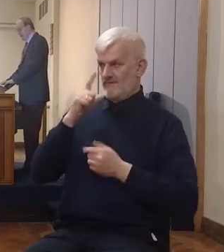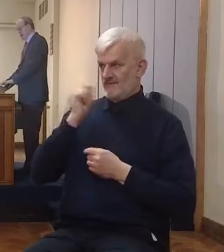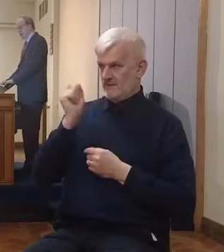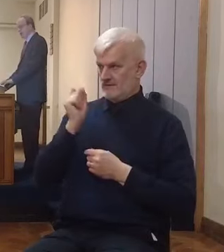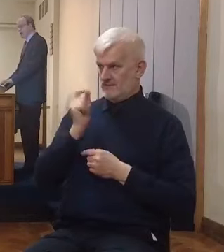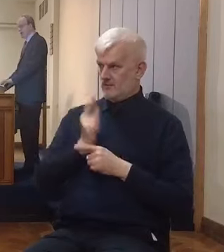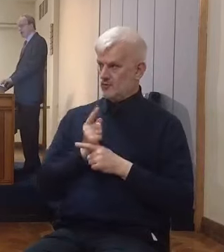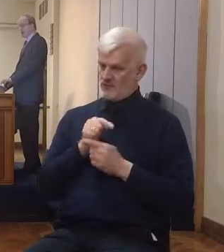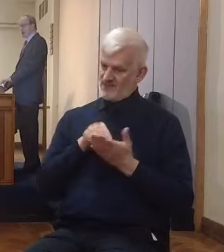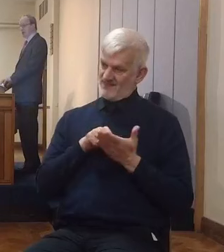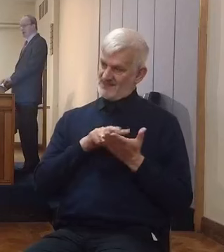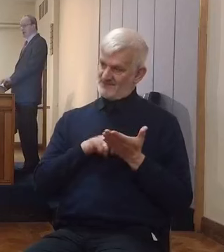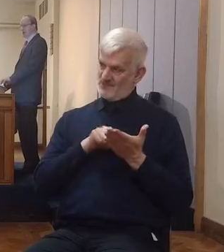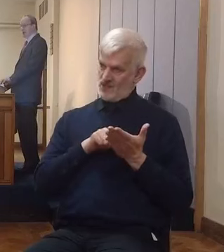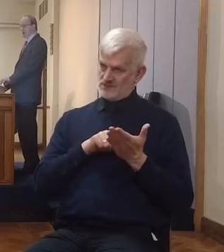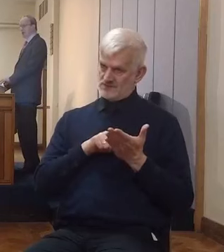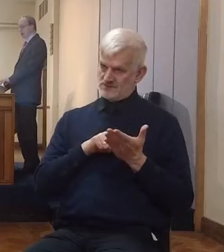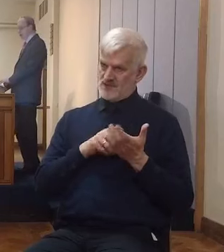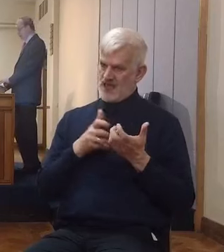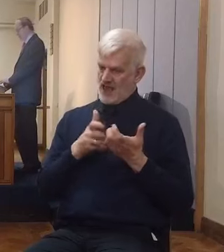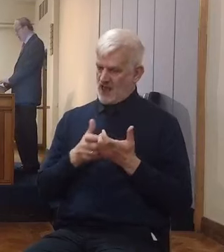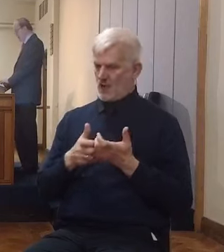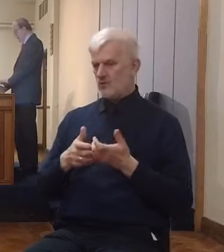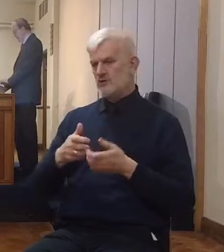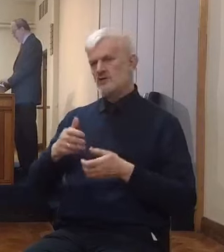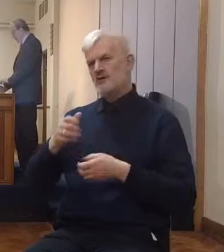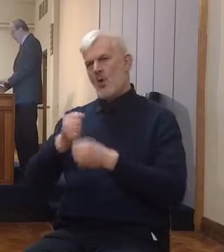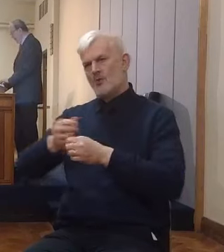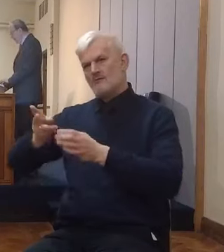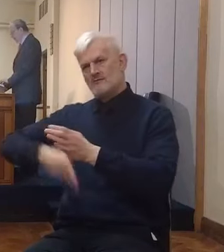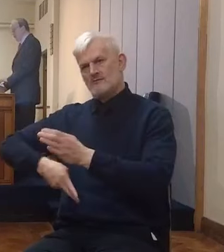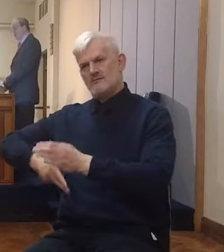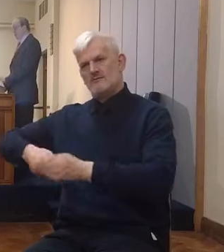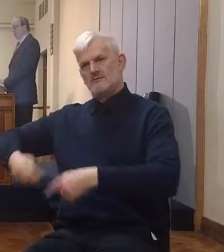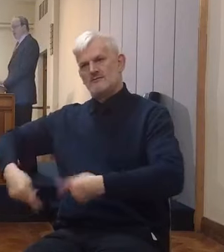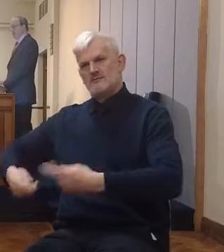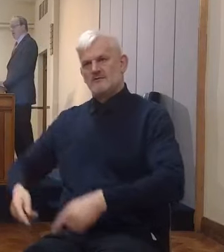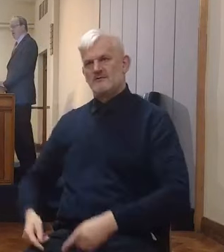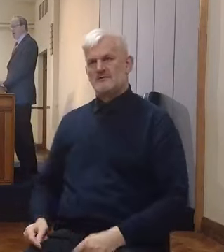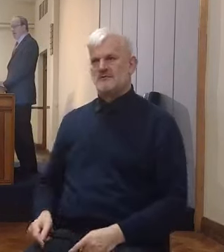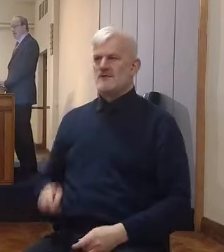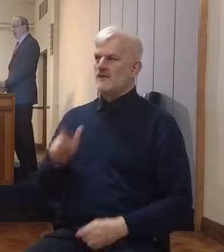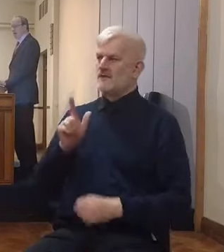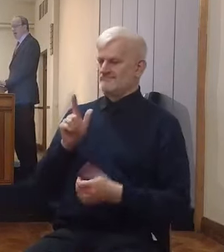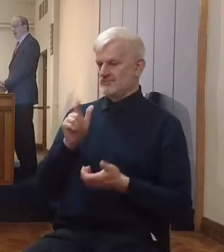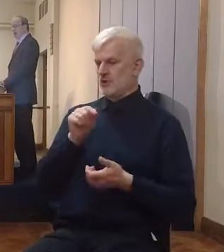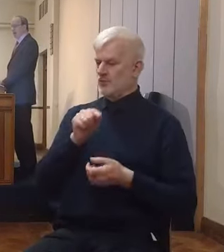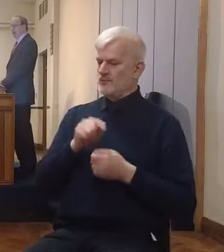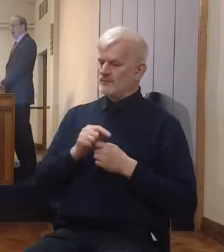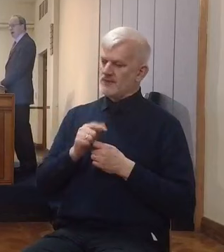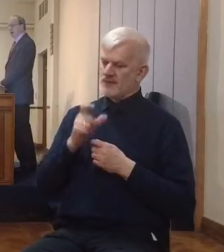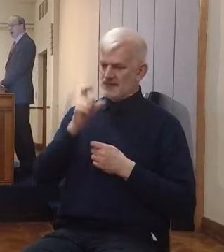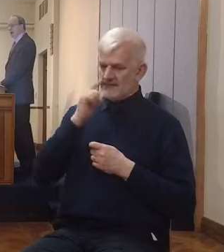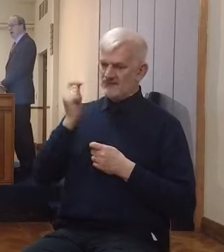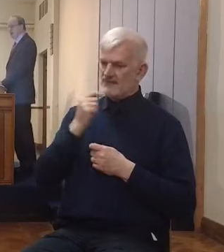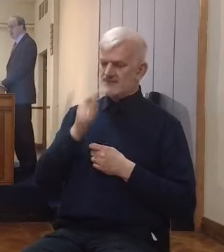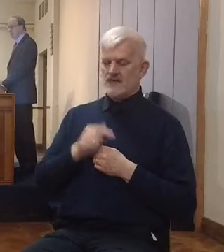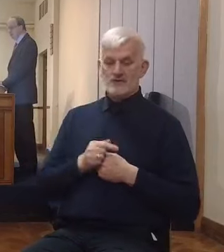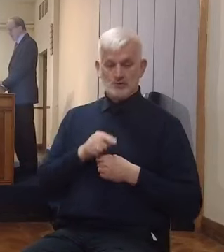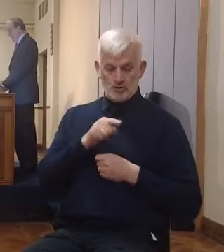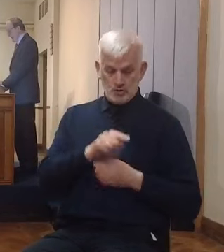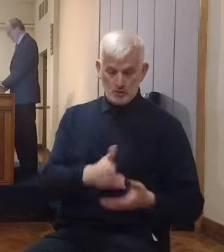verse, at the destruction of the chariots and horses. And he says, showy equipment dazzles the